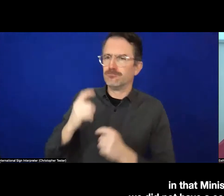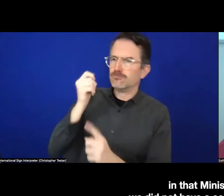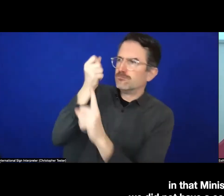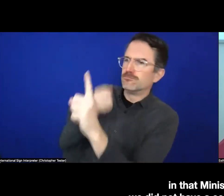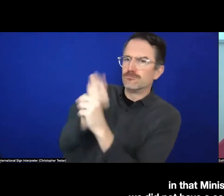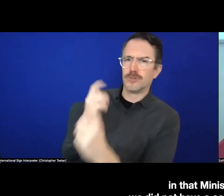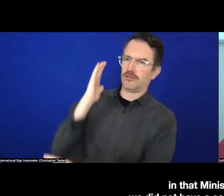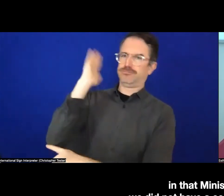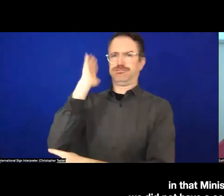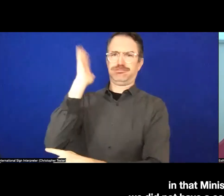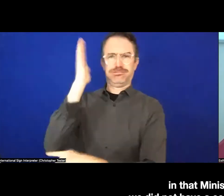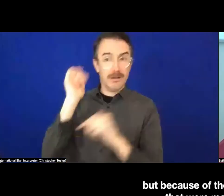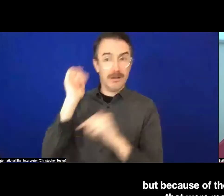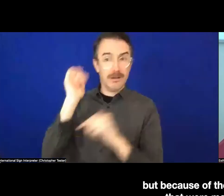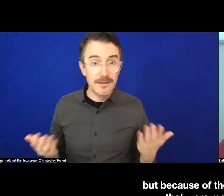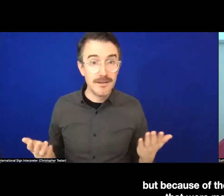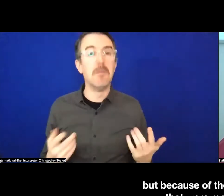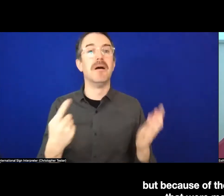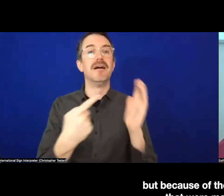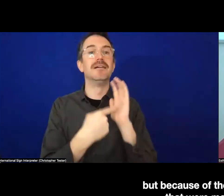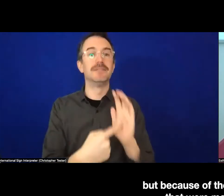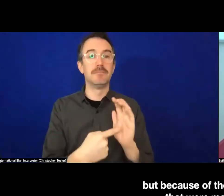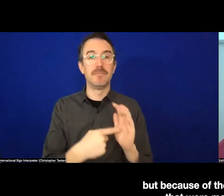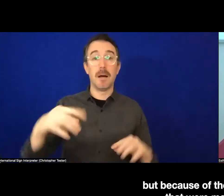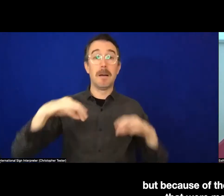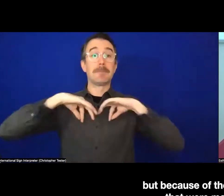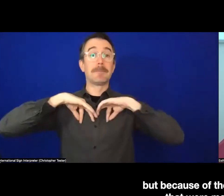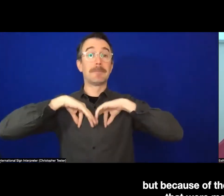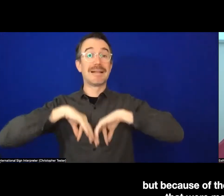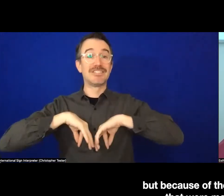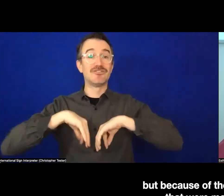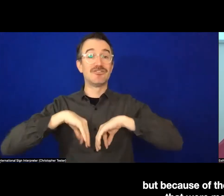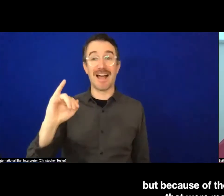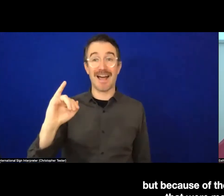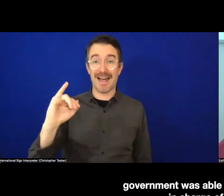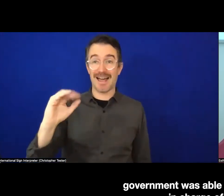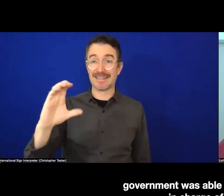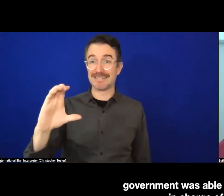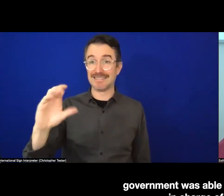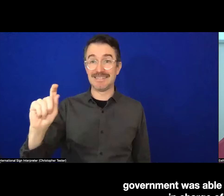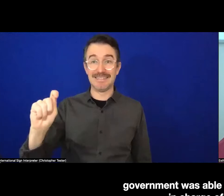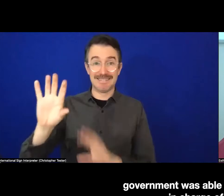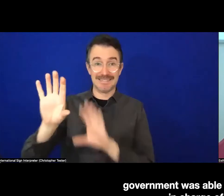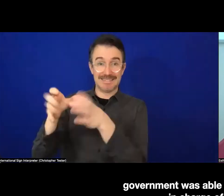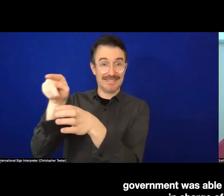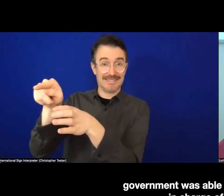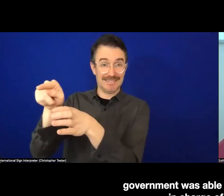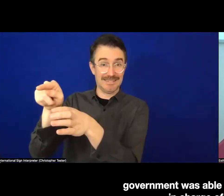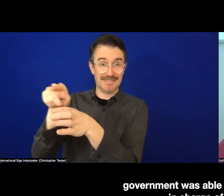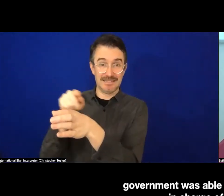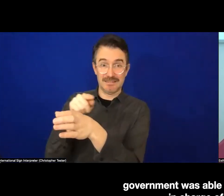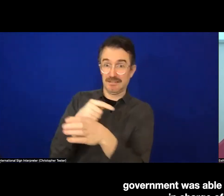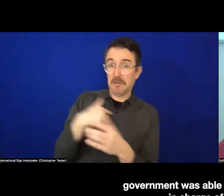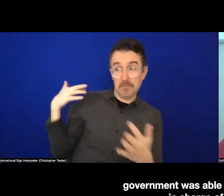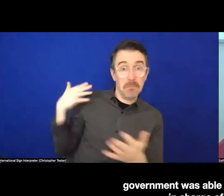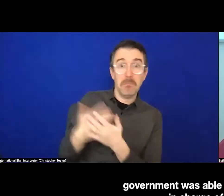of ICT, we did not have a contact person there, but because of the commitments that were made in 2018, government was able to appoint